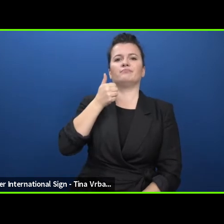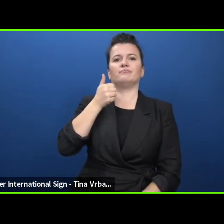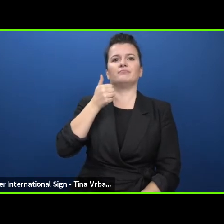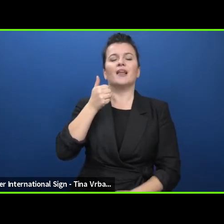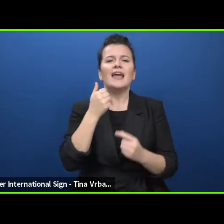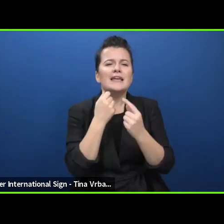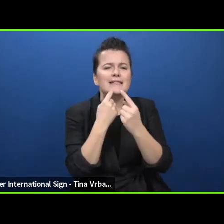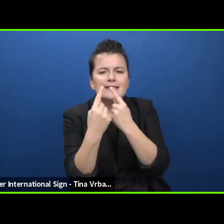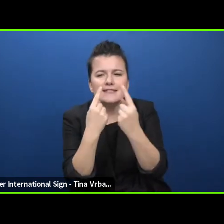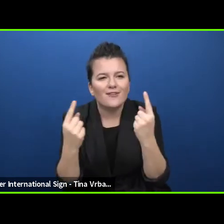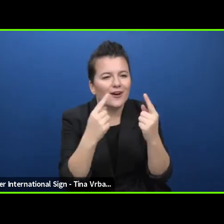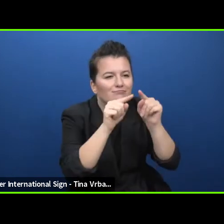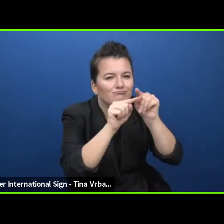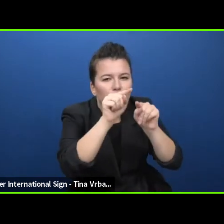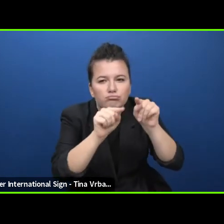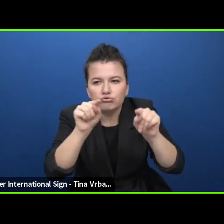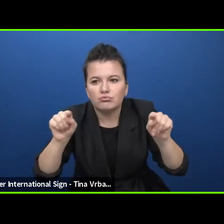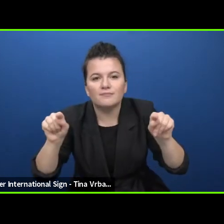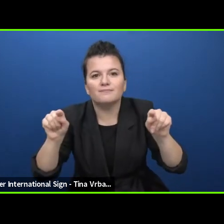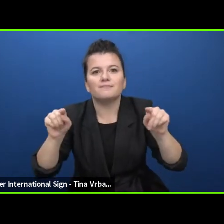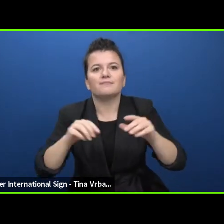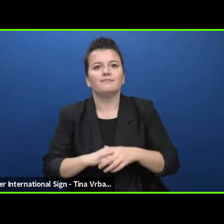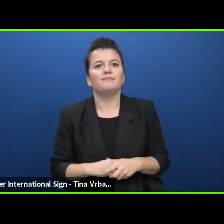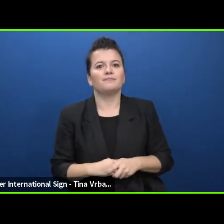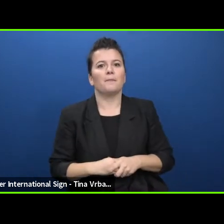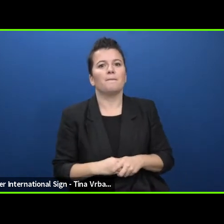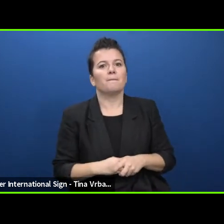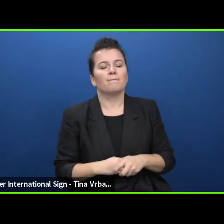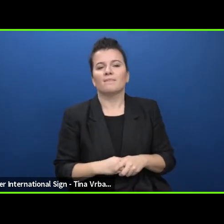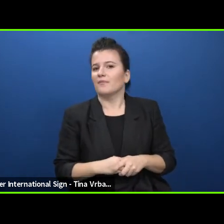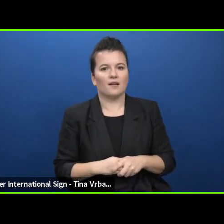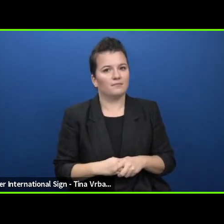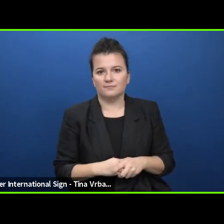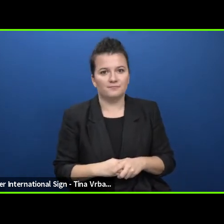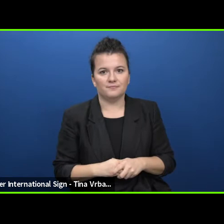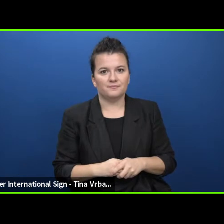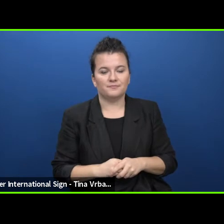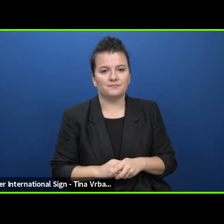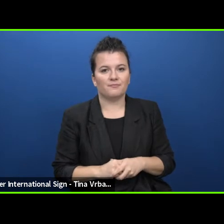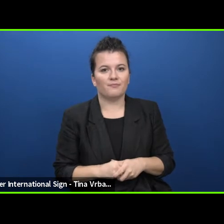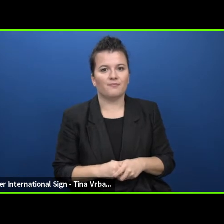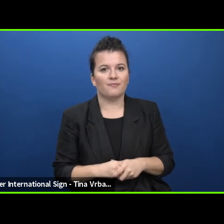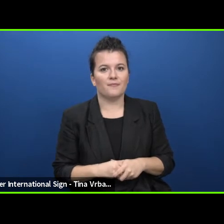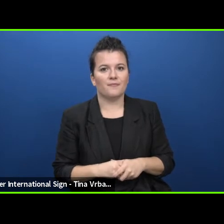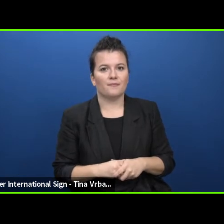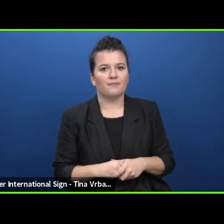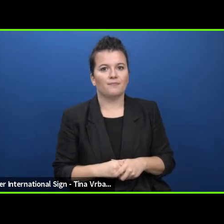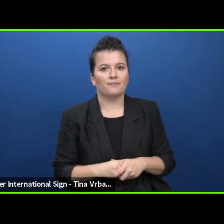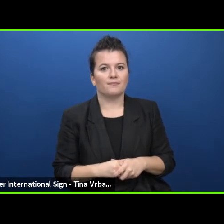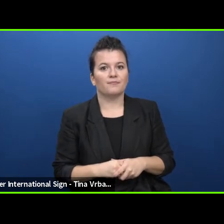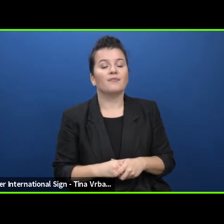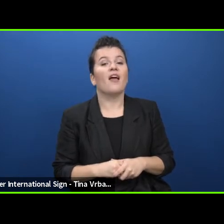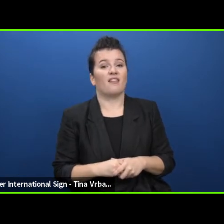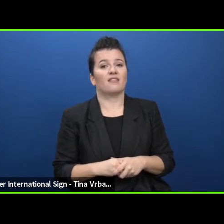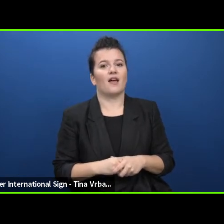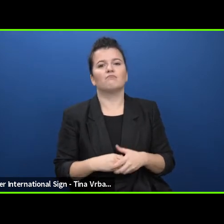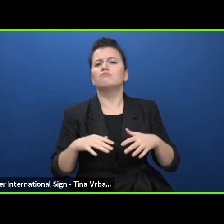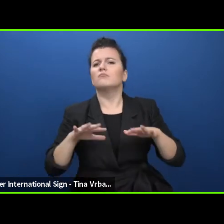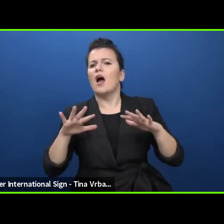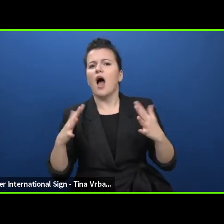invincibility, certainty. At the gates of it, crowds gather. A